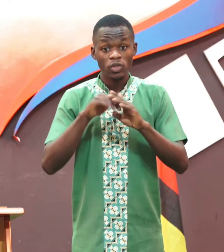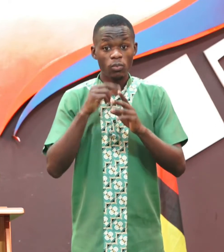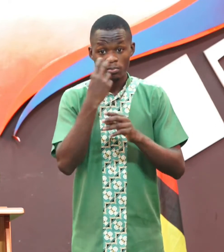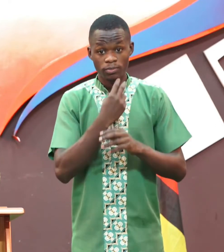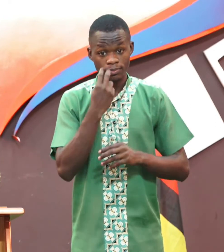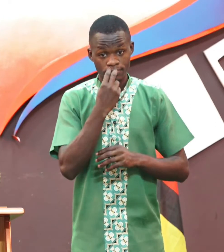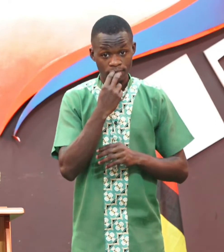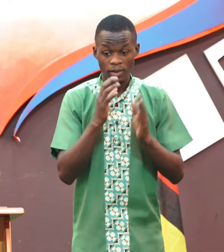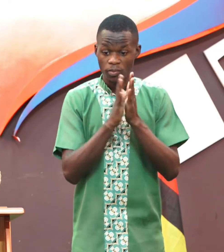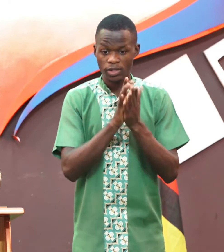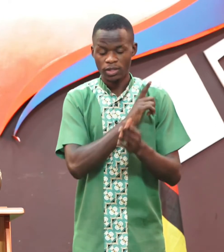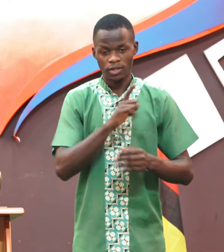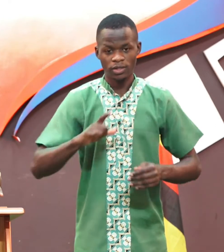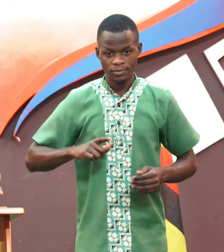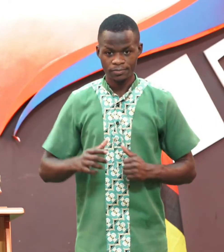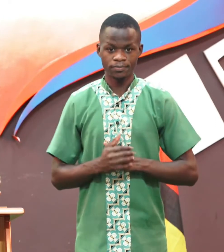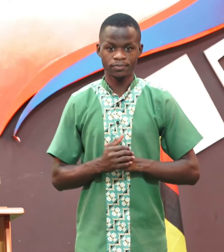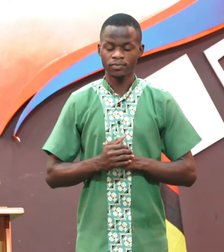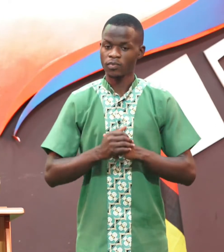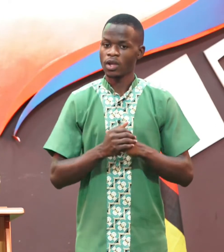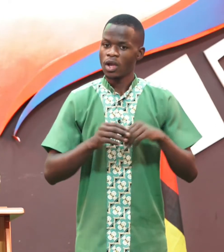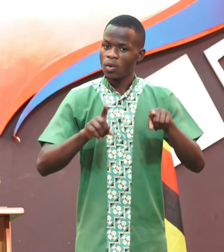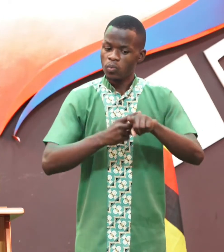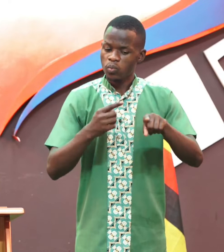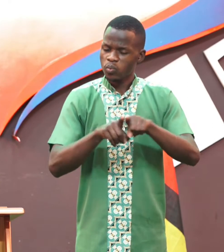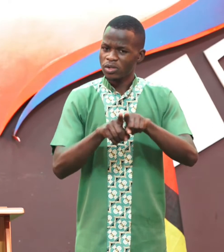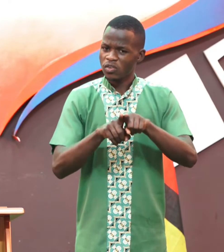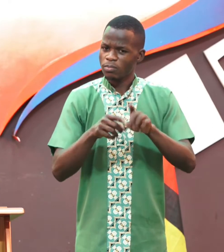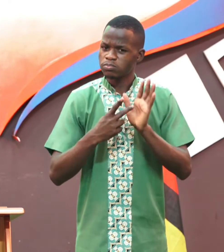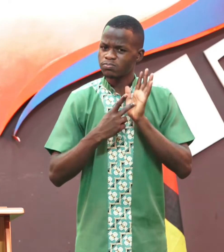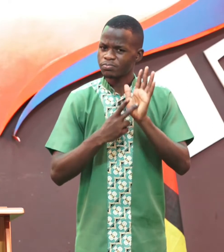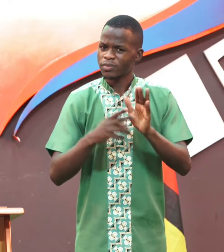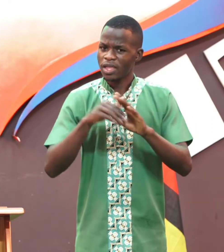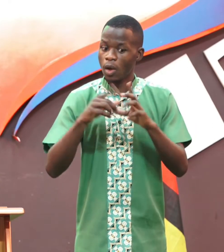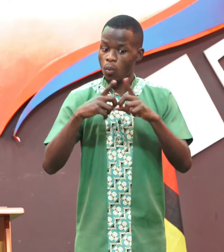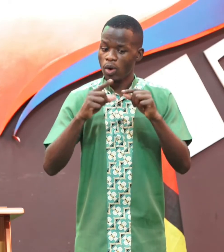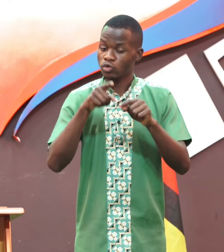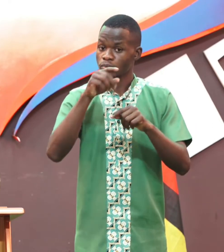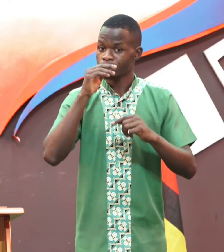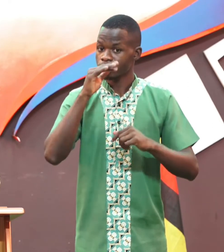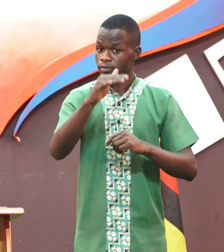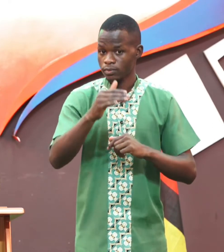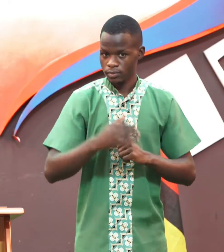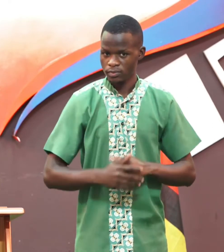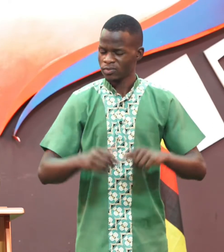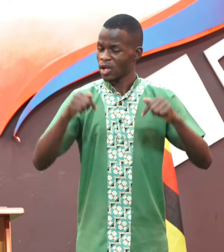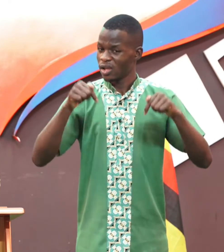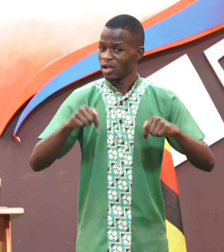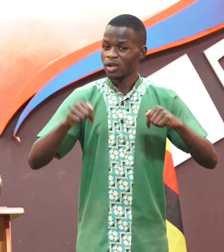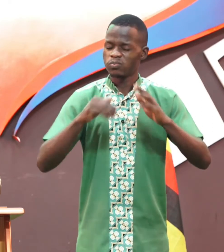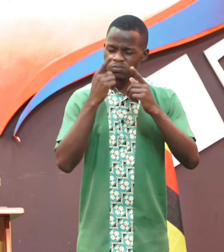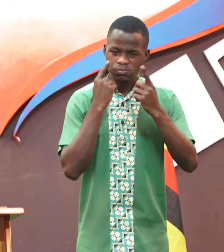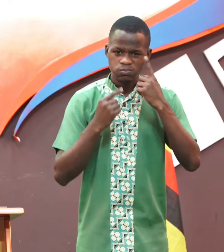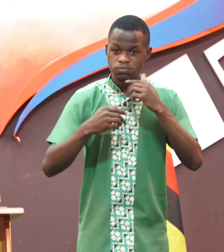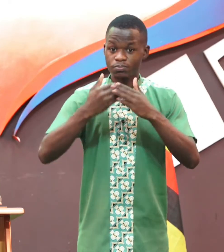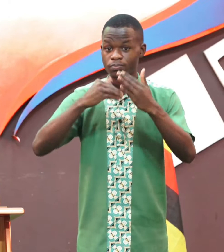your mouth? Praise the Lord. Can they be seen in the words you speak out? We are going